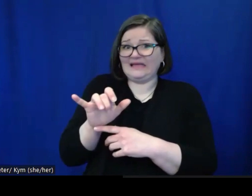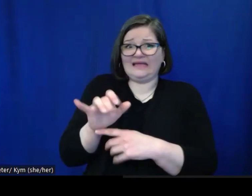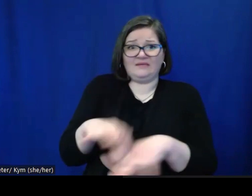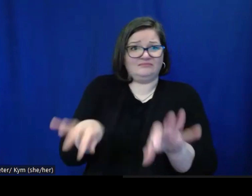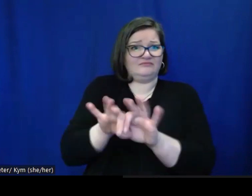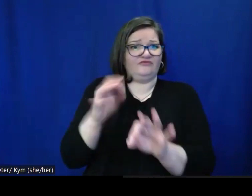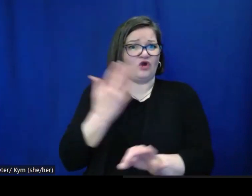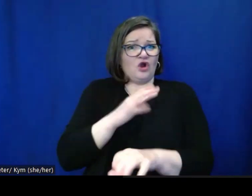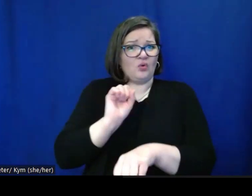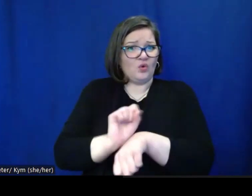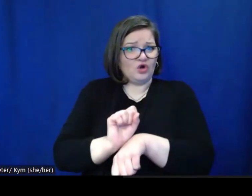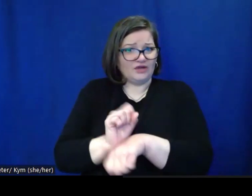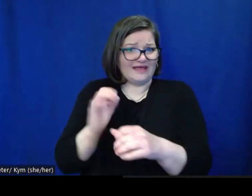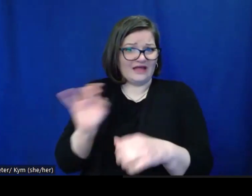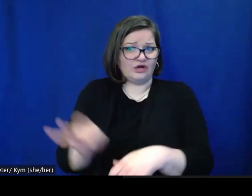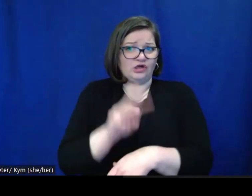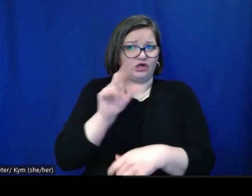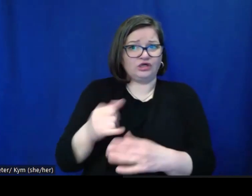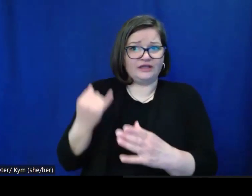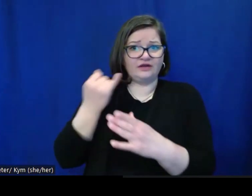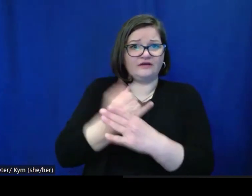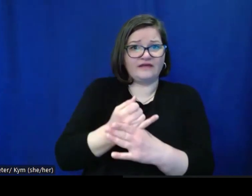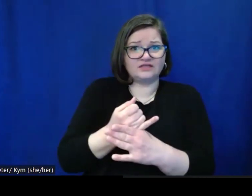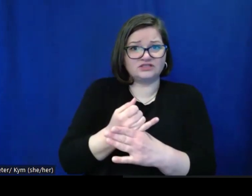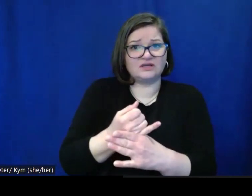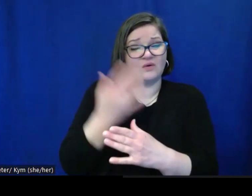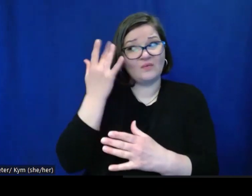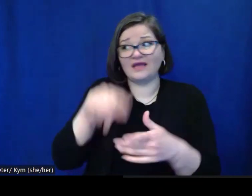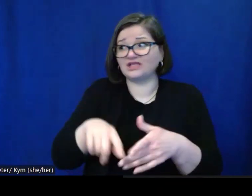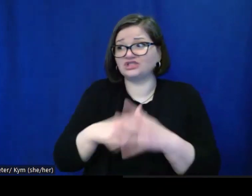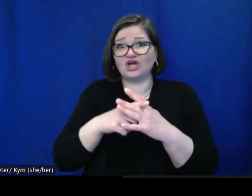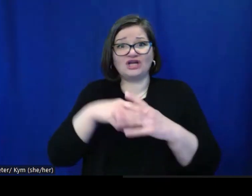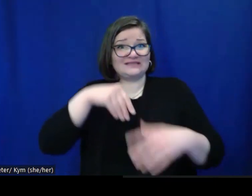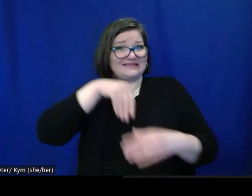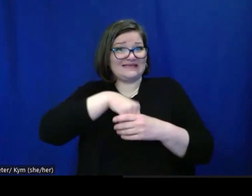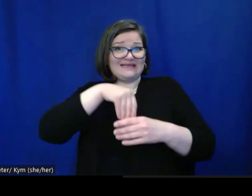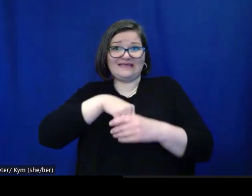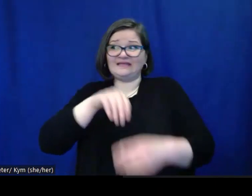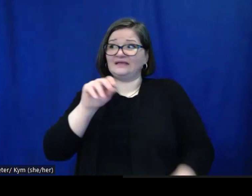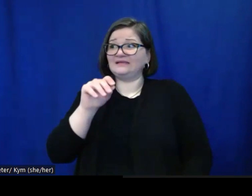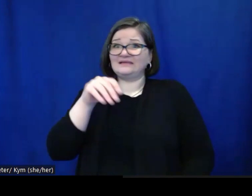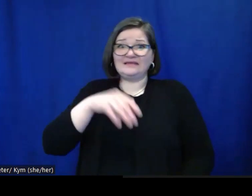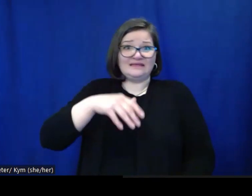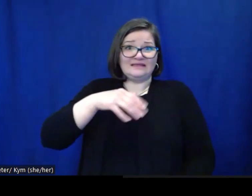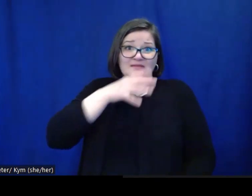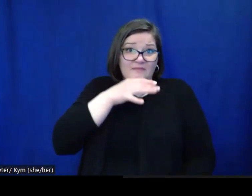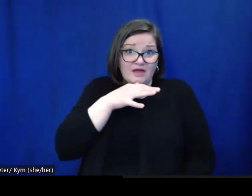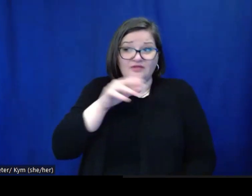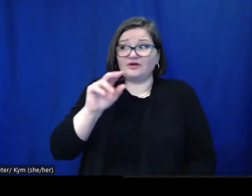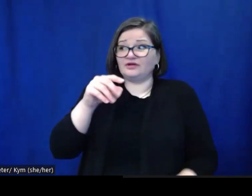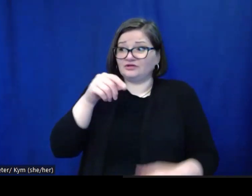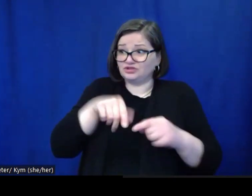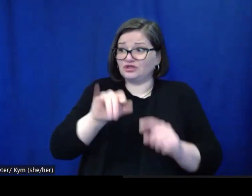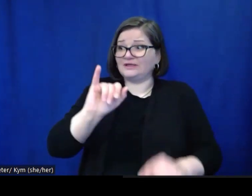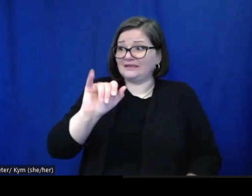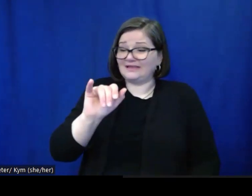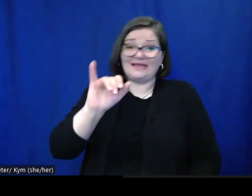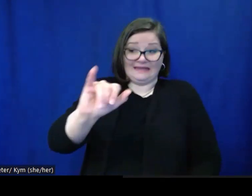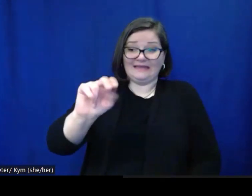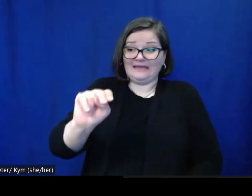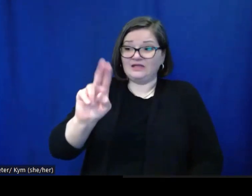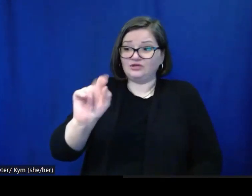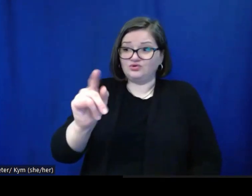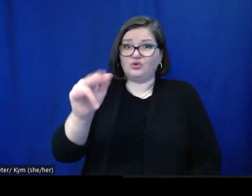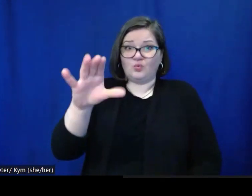because it starts in utero. It starts in utero. So if we can support our maternal mental health,